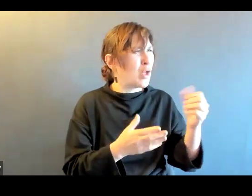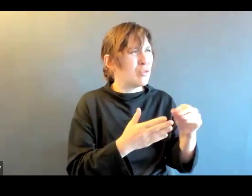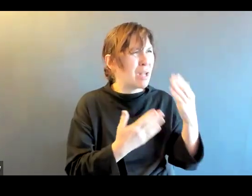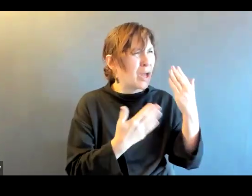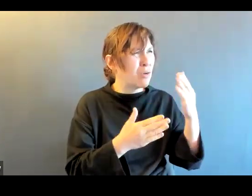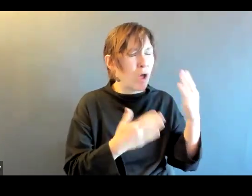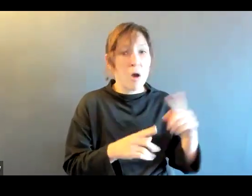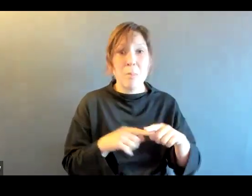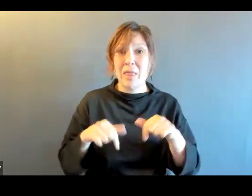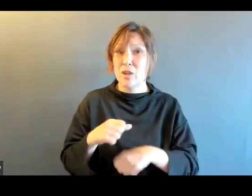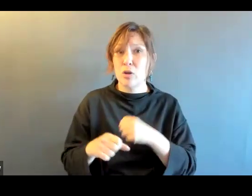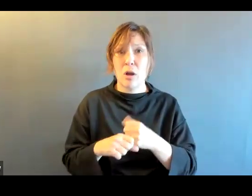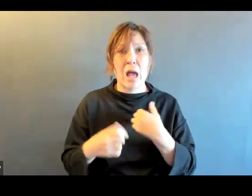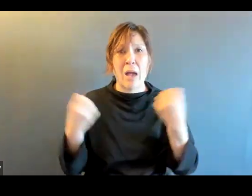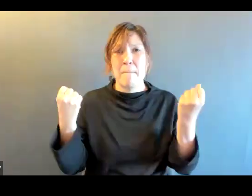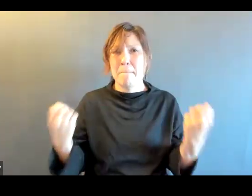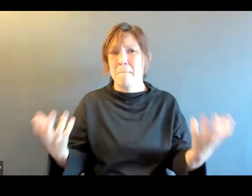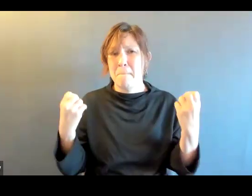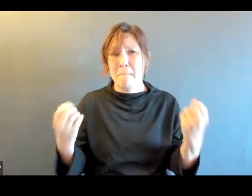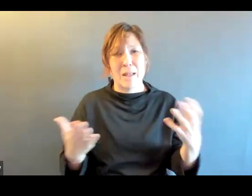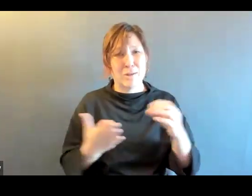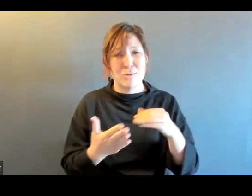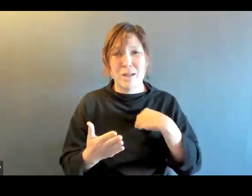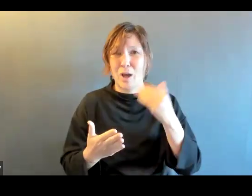fill Santa's list, okay?